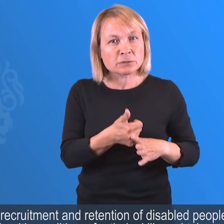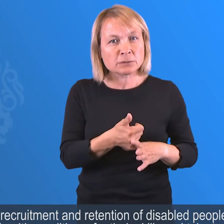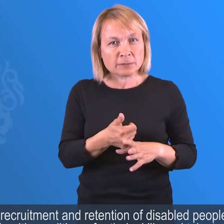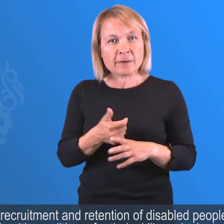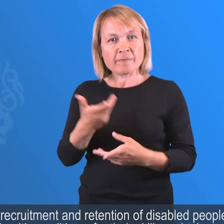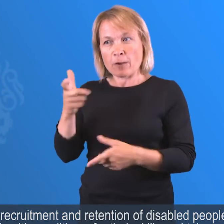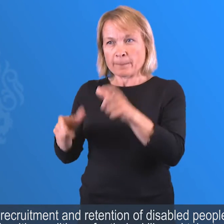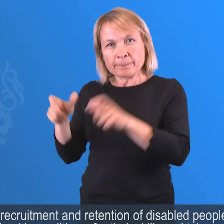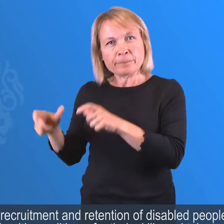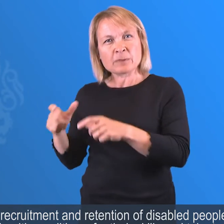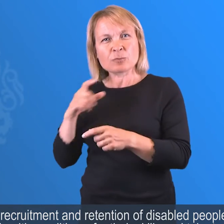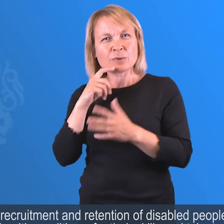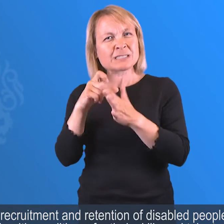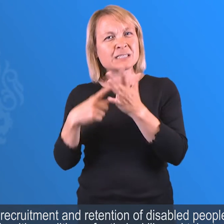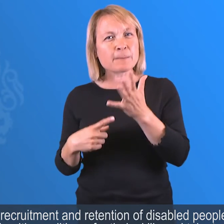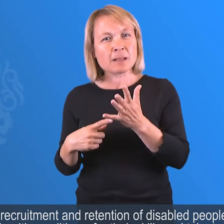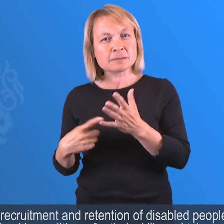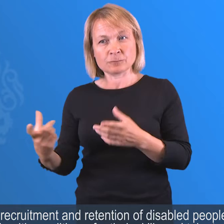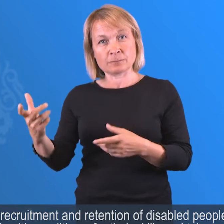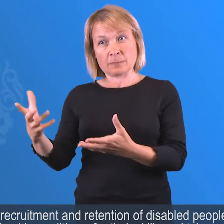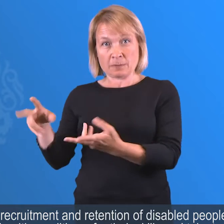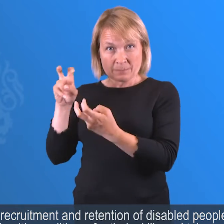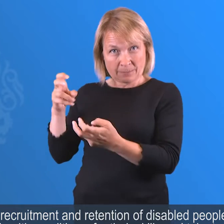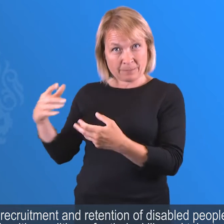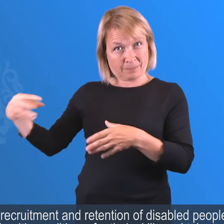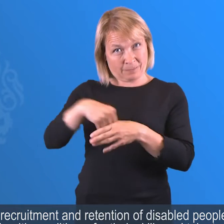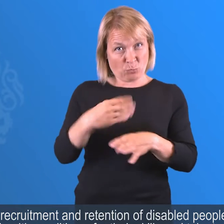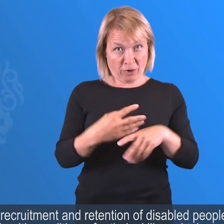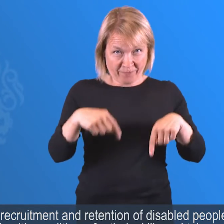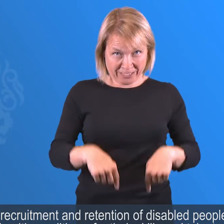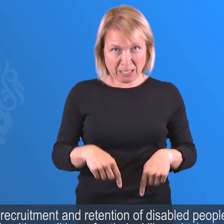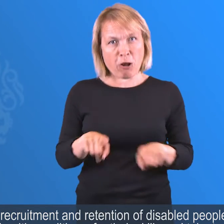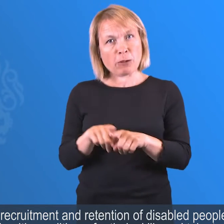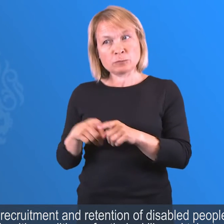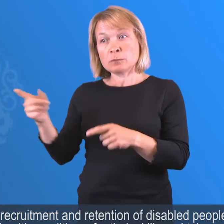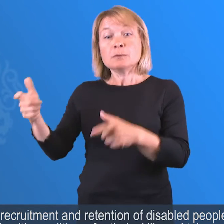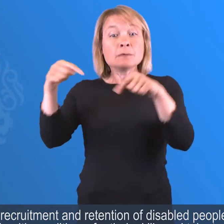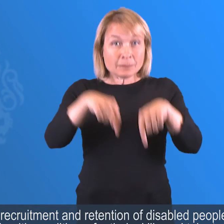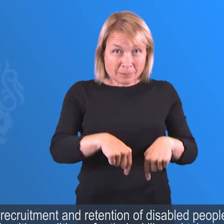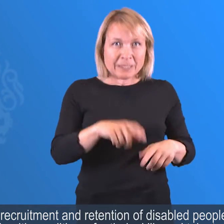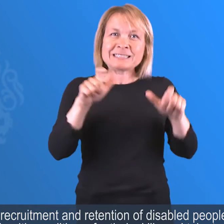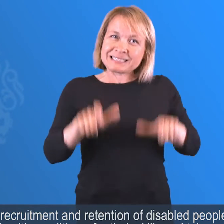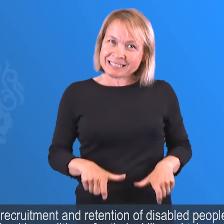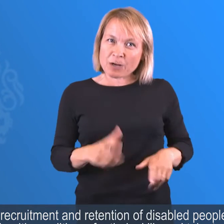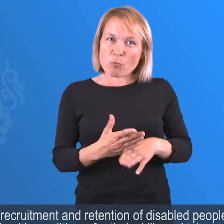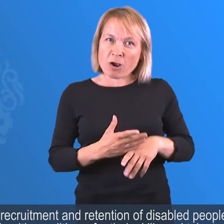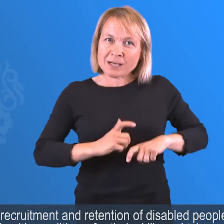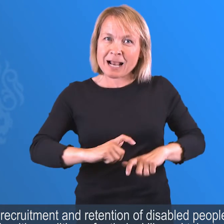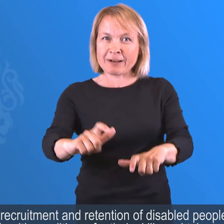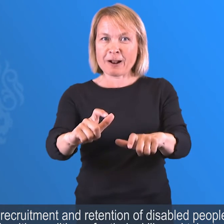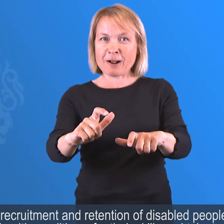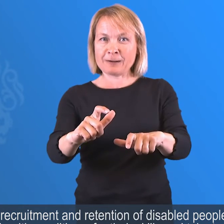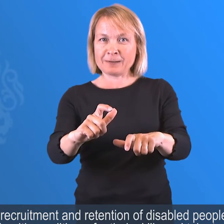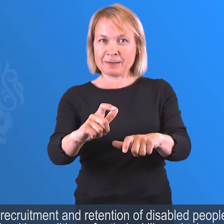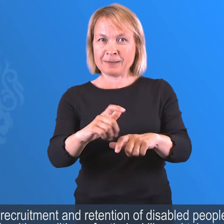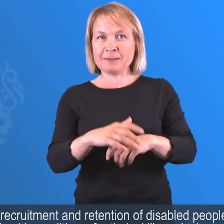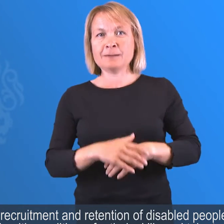of provisions in place to support recruitment and retention of disabled people and people with health conditions for their skills